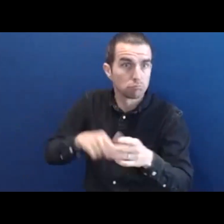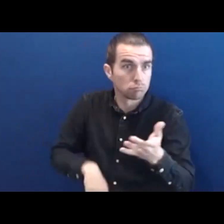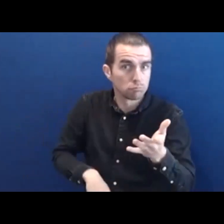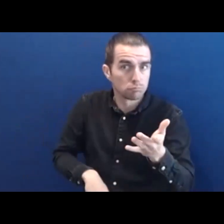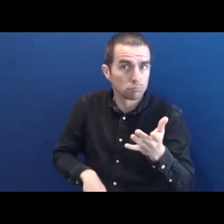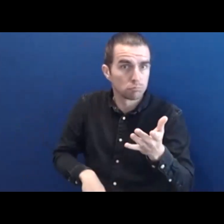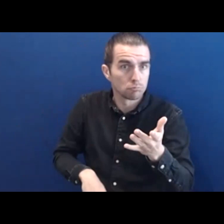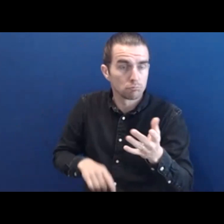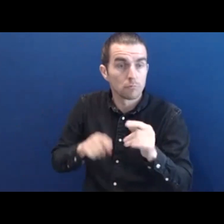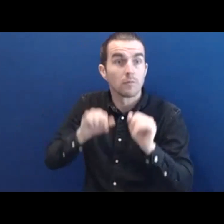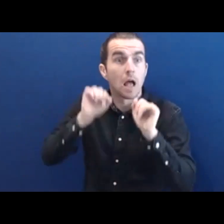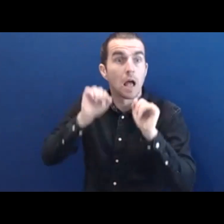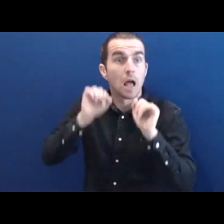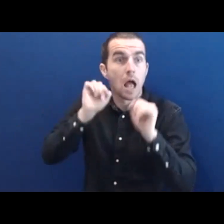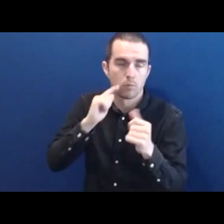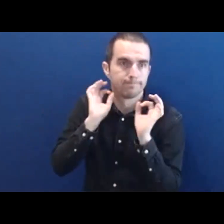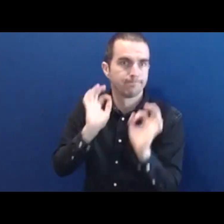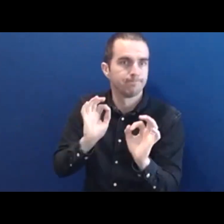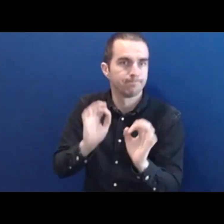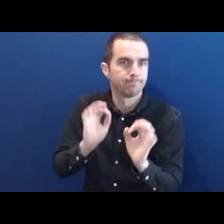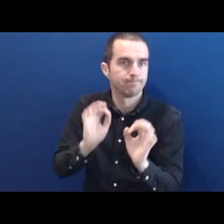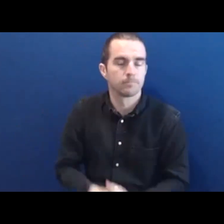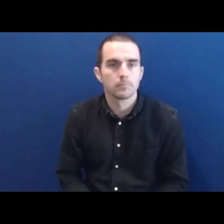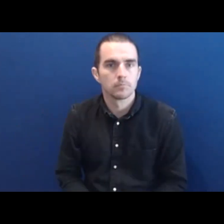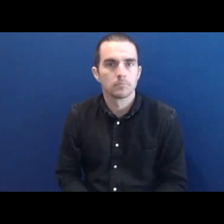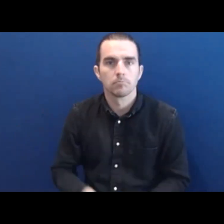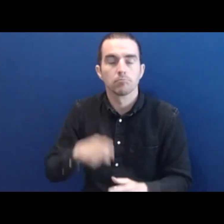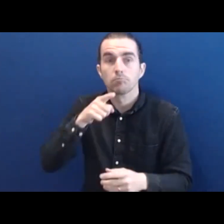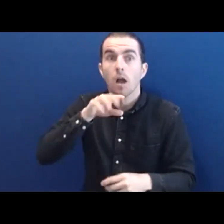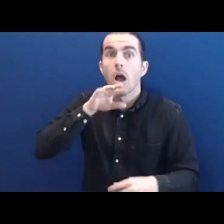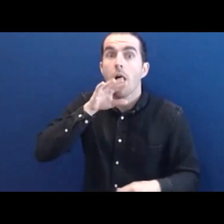You're on mute at the moment if you're talking.